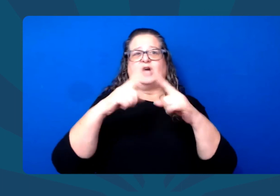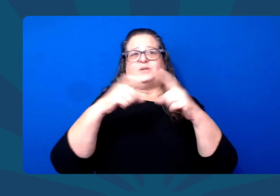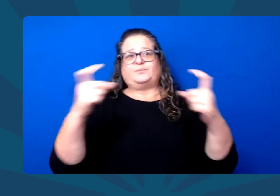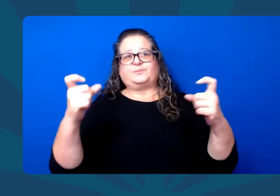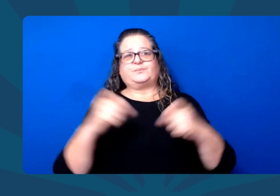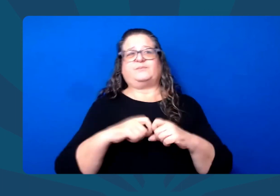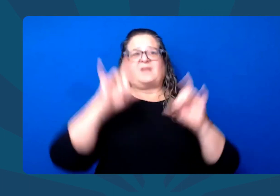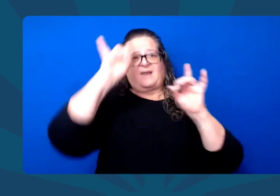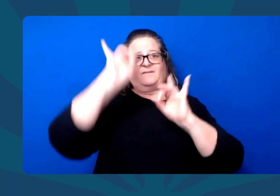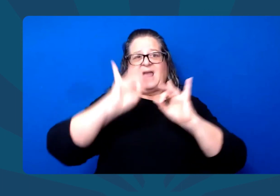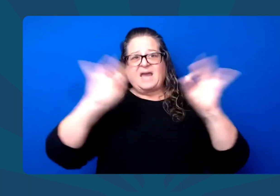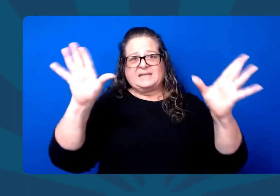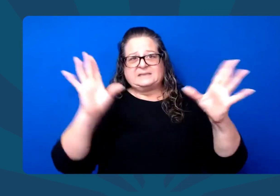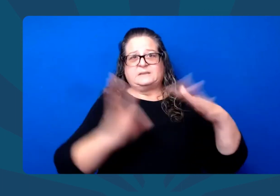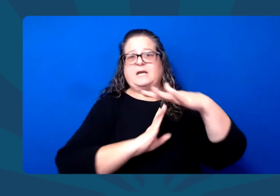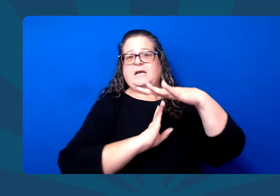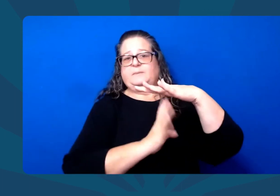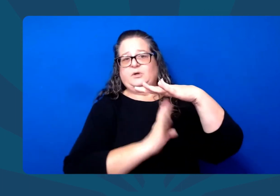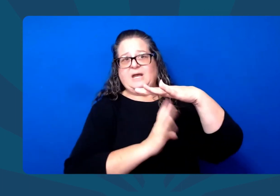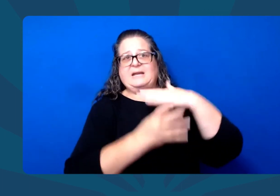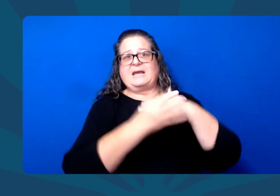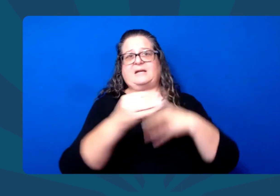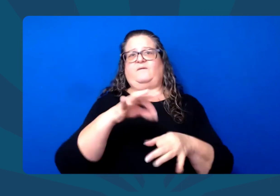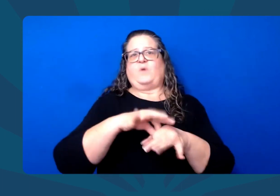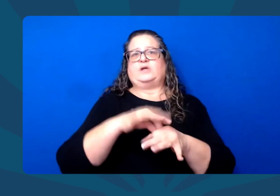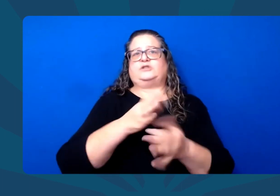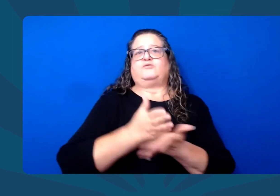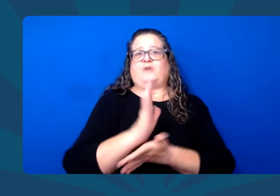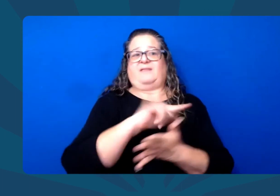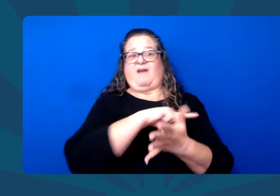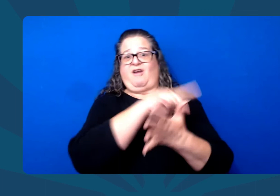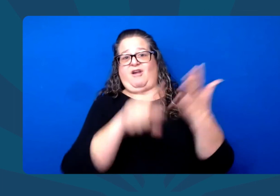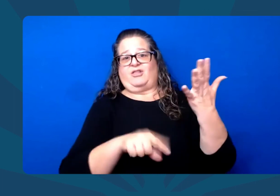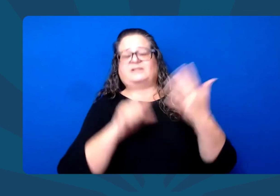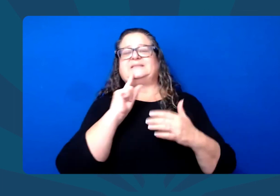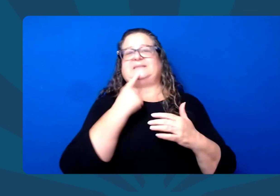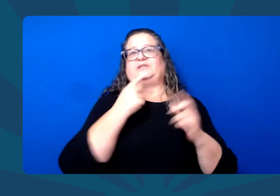and voter rights are all serious issues.